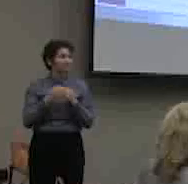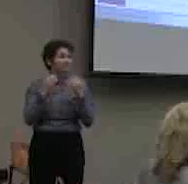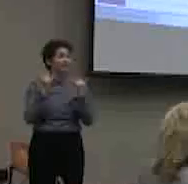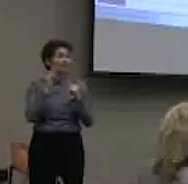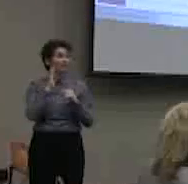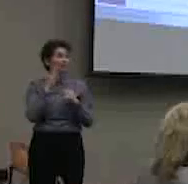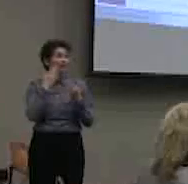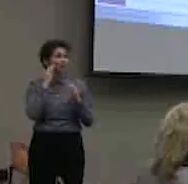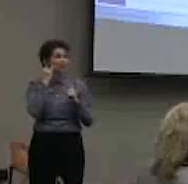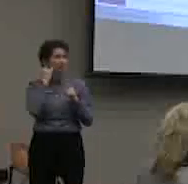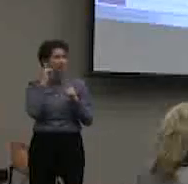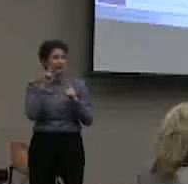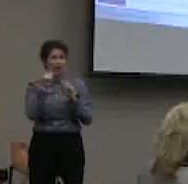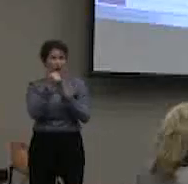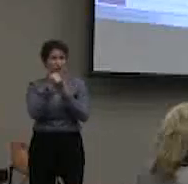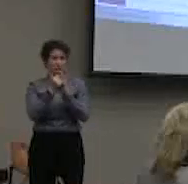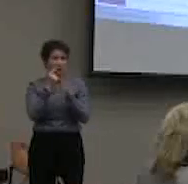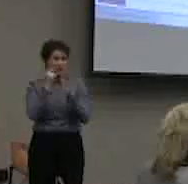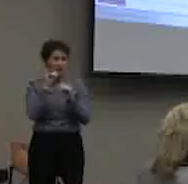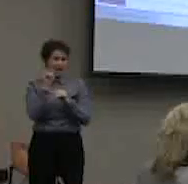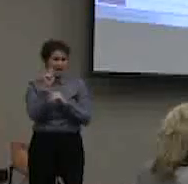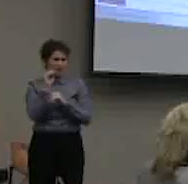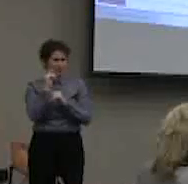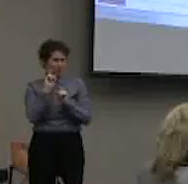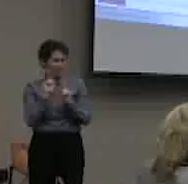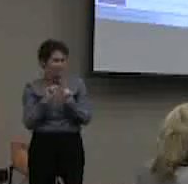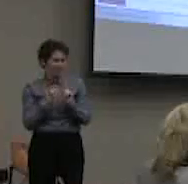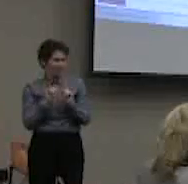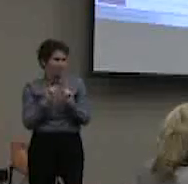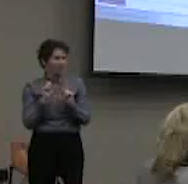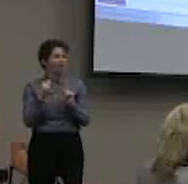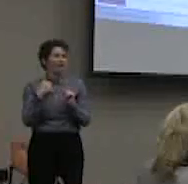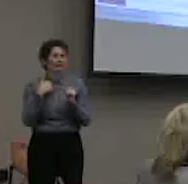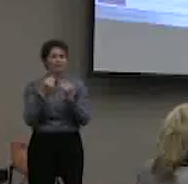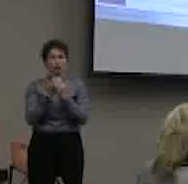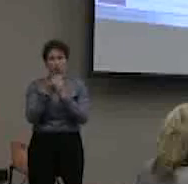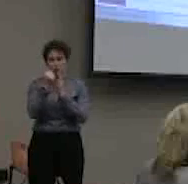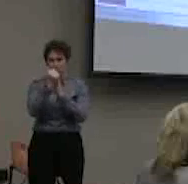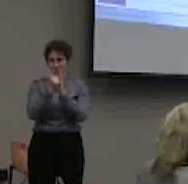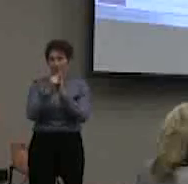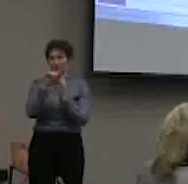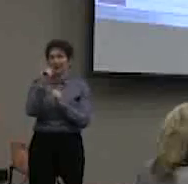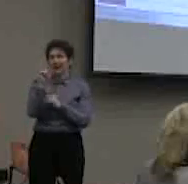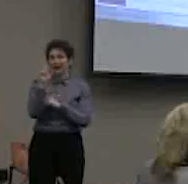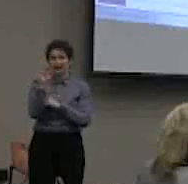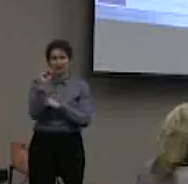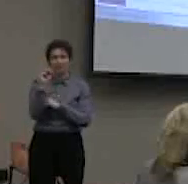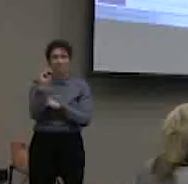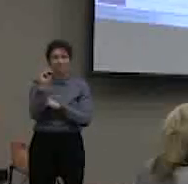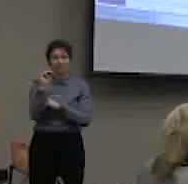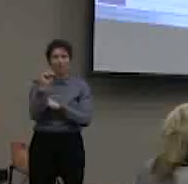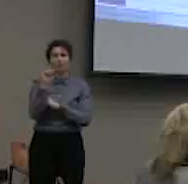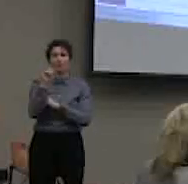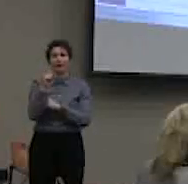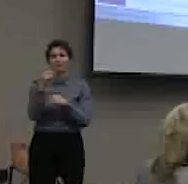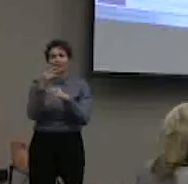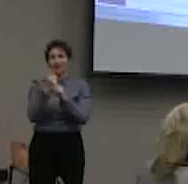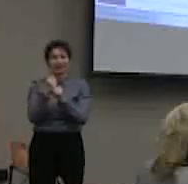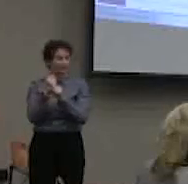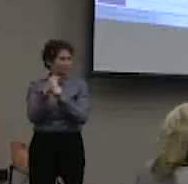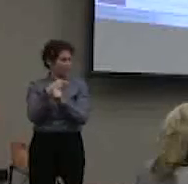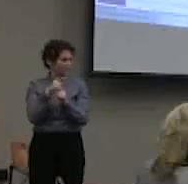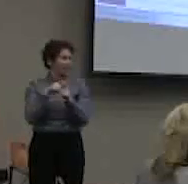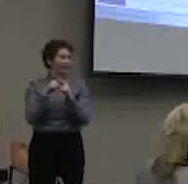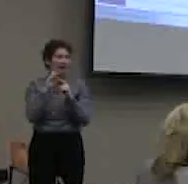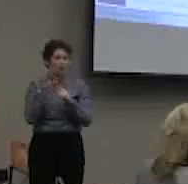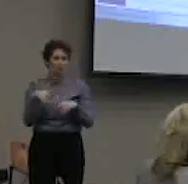I don't know if we need another agenda item. Let me check. We do have a new agenda item for this. I think we have to get a receive, and then I'm going to pass it to